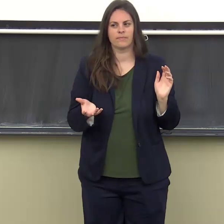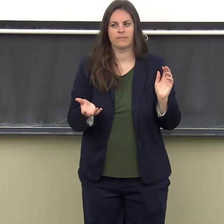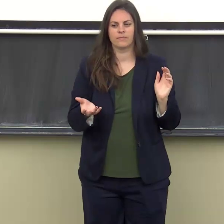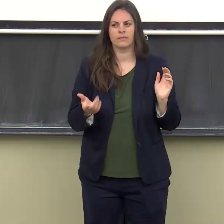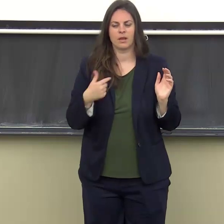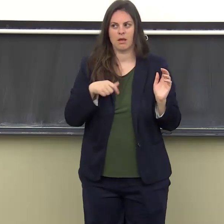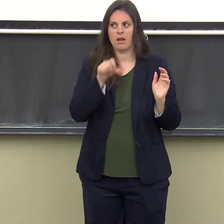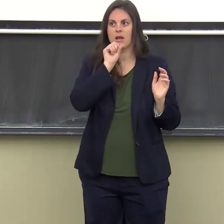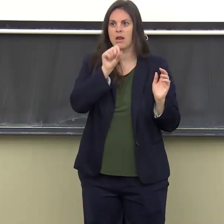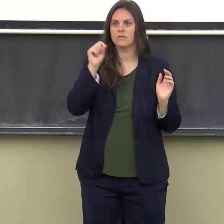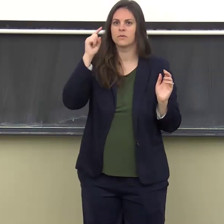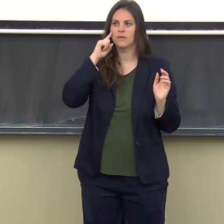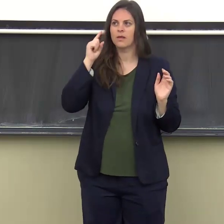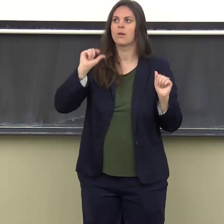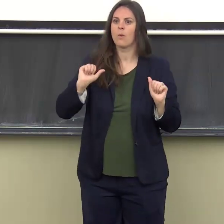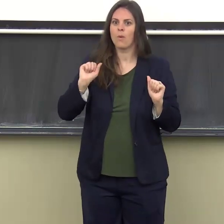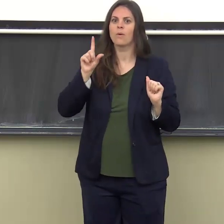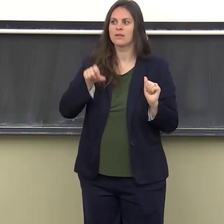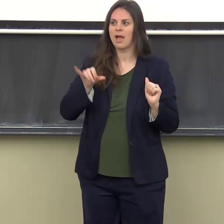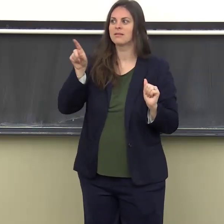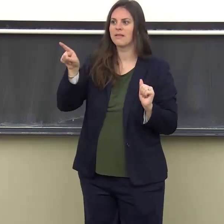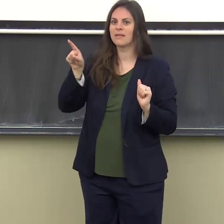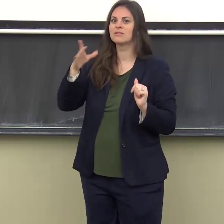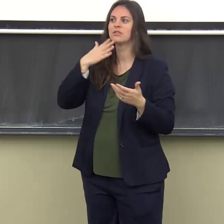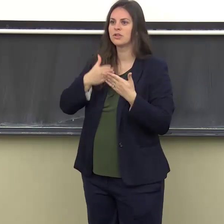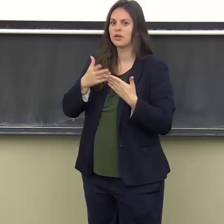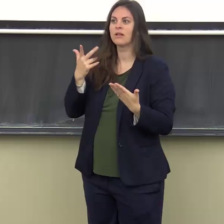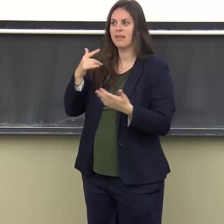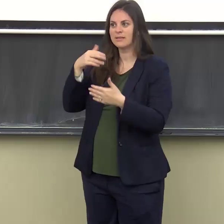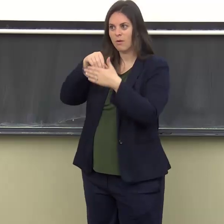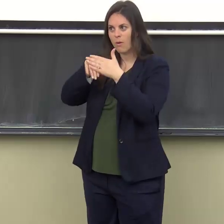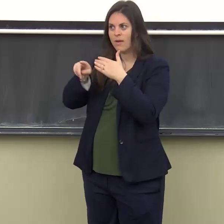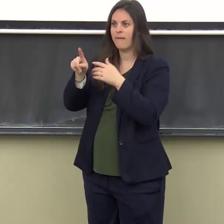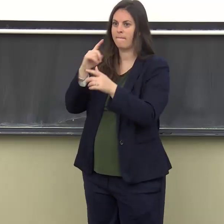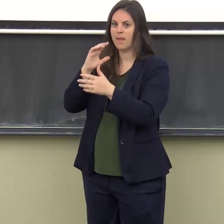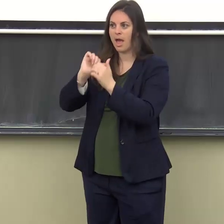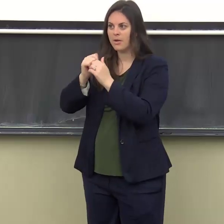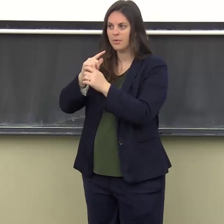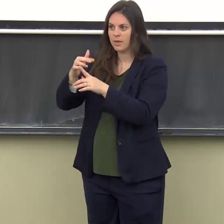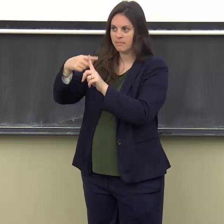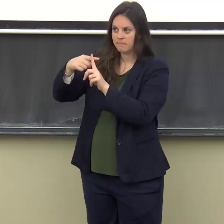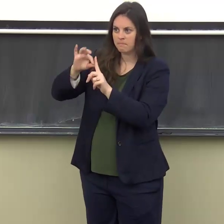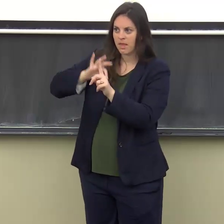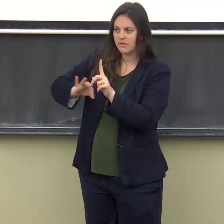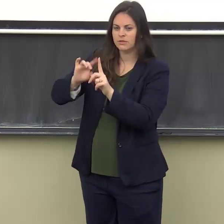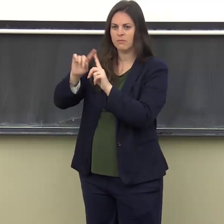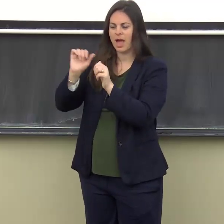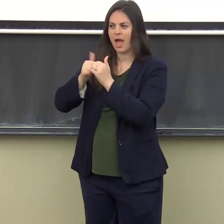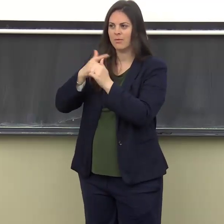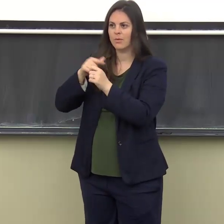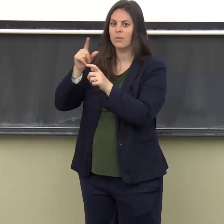I was like, yes, okay, let's get in this door. Like, what can we do that's beneficial here? But then how do we pull that to the ground in a localized,